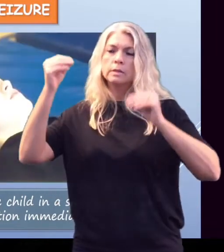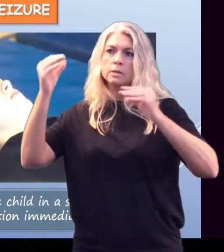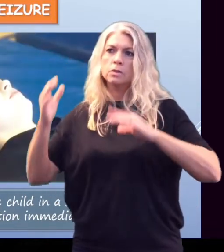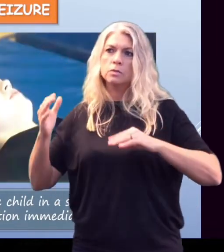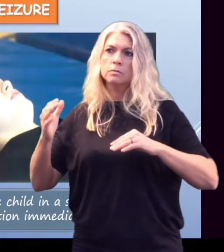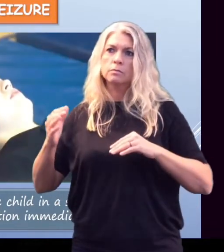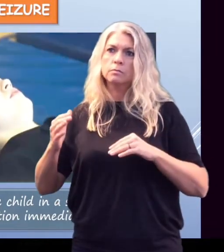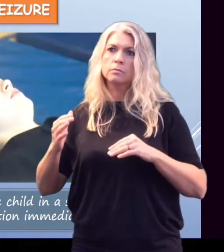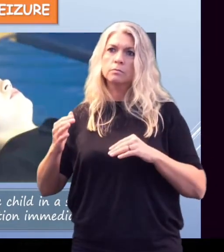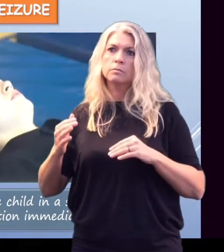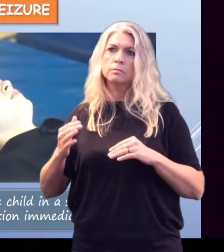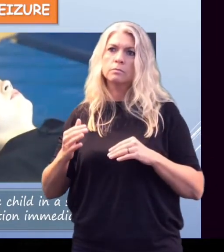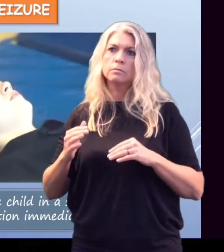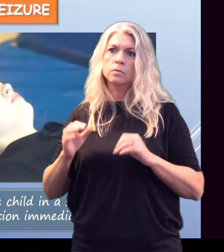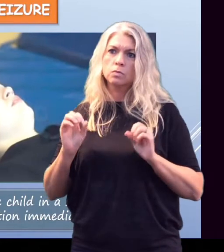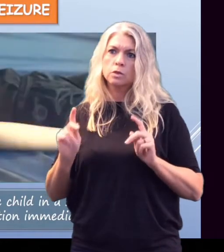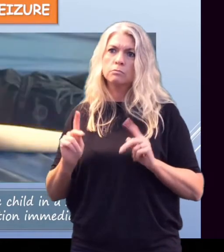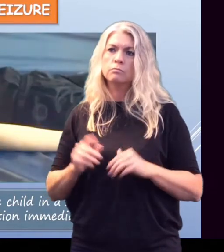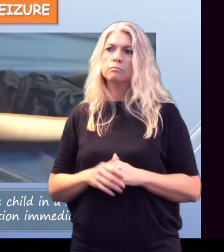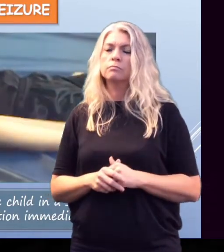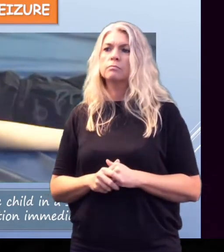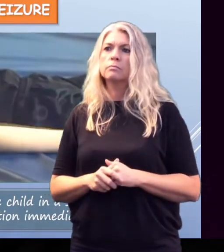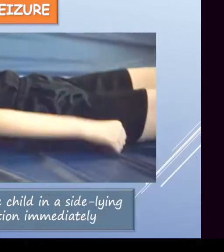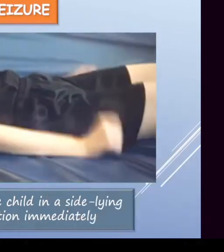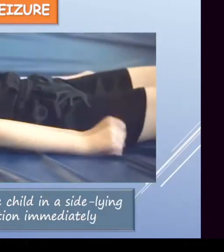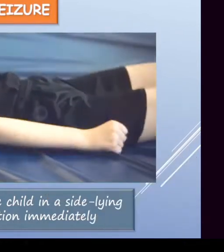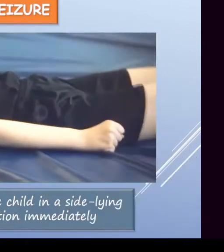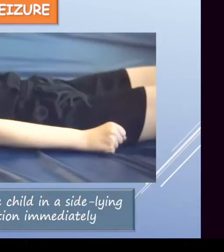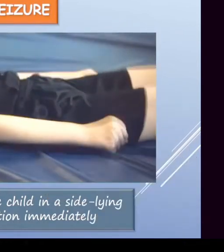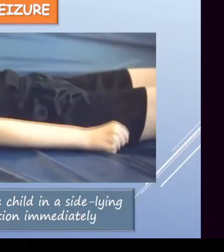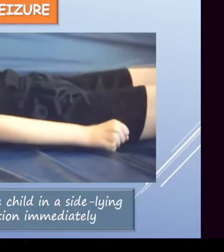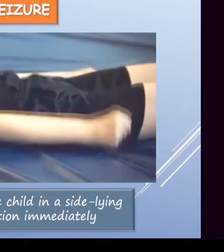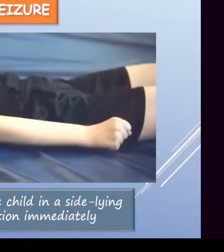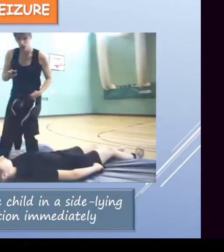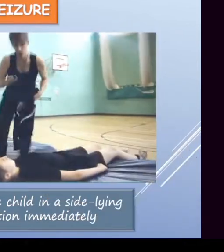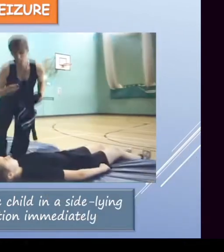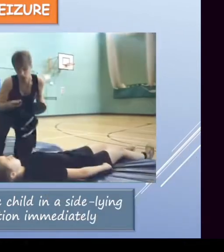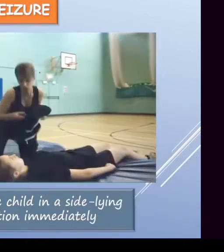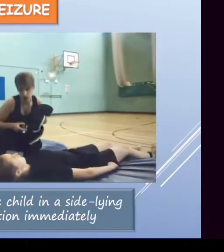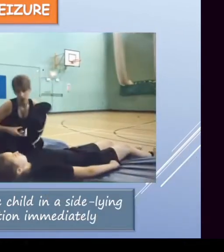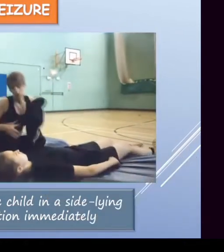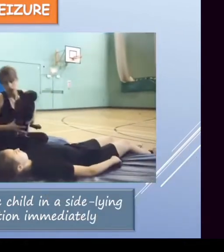for me? Joanne, can I have your jumper? Olivia, can you just go and wait in the corner for me over there?